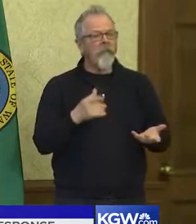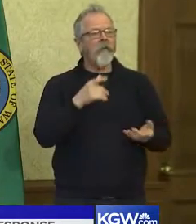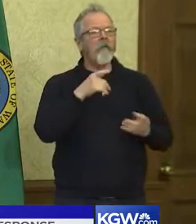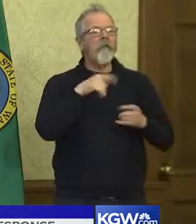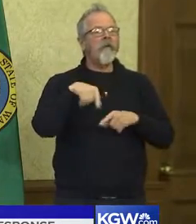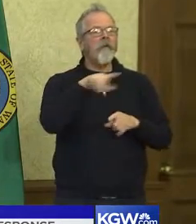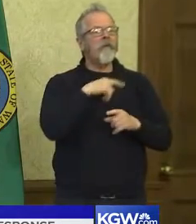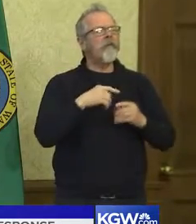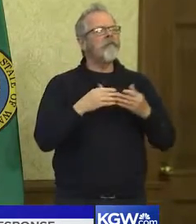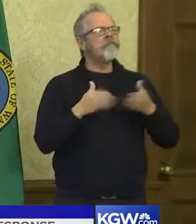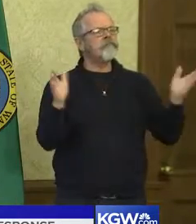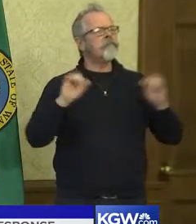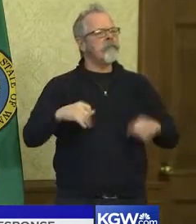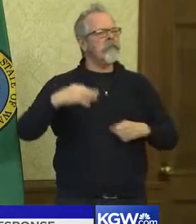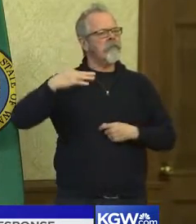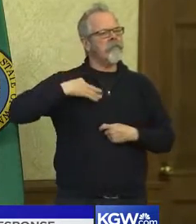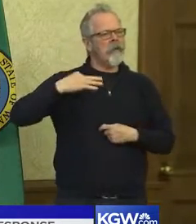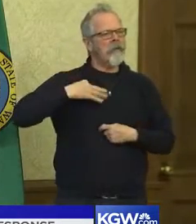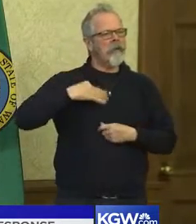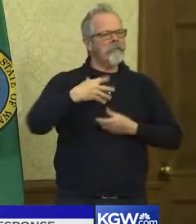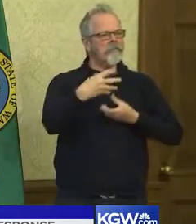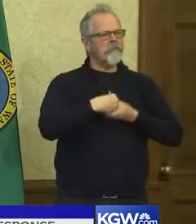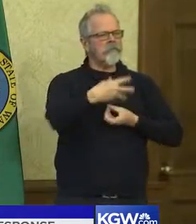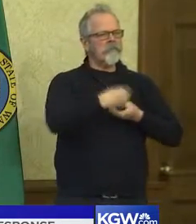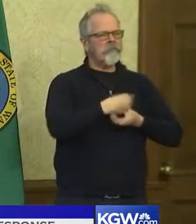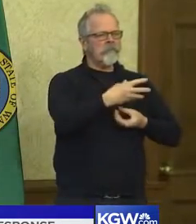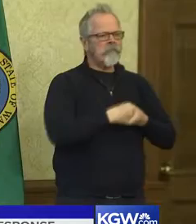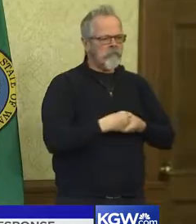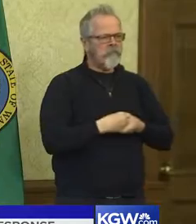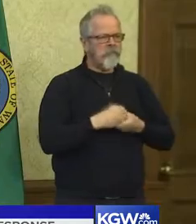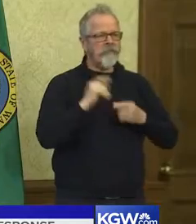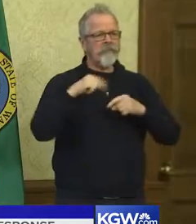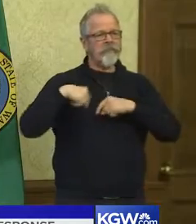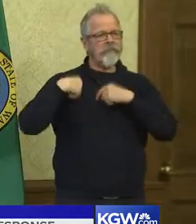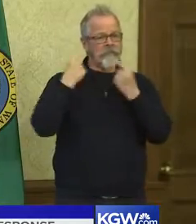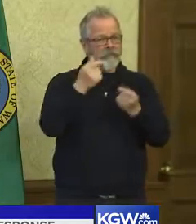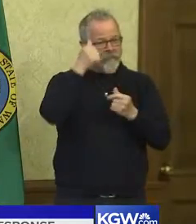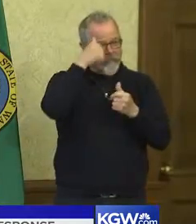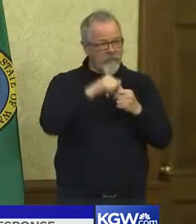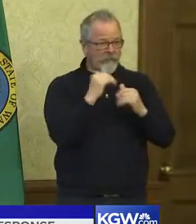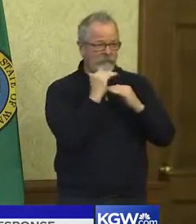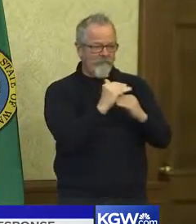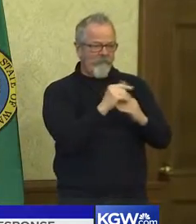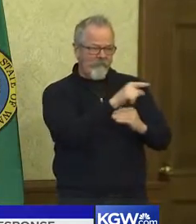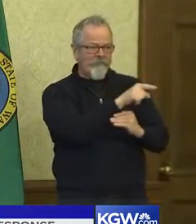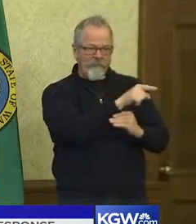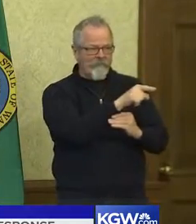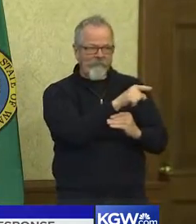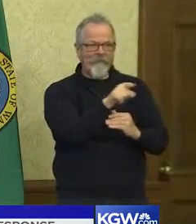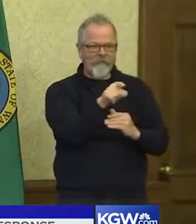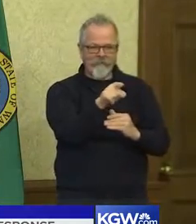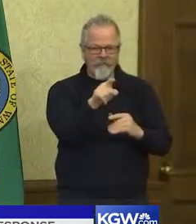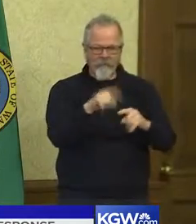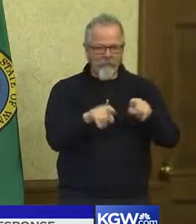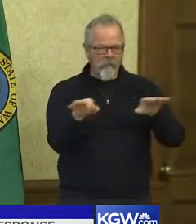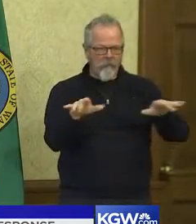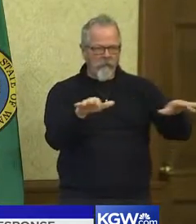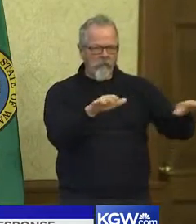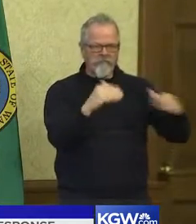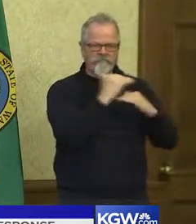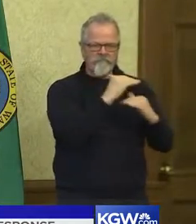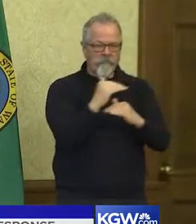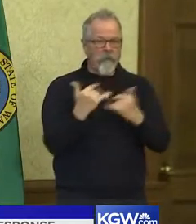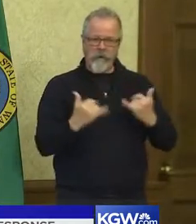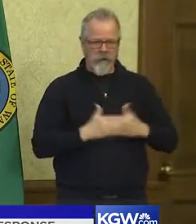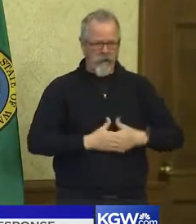hours. In addition to that, it will increase the weekly benefit by $600 for anybody on unemployment insurance, including